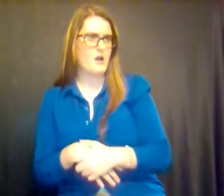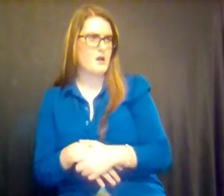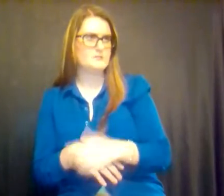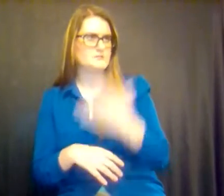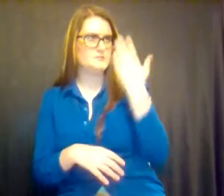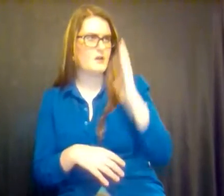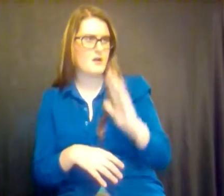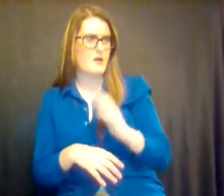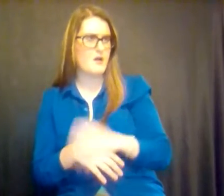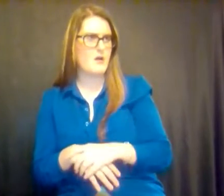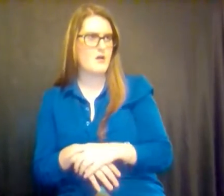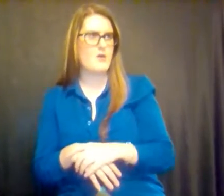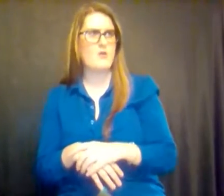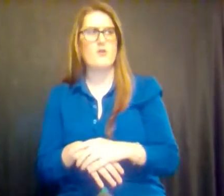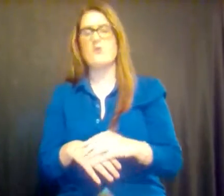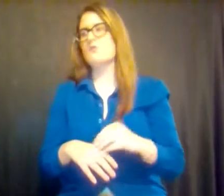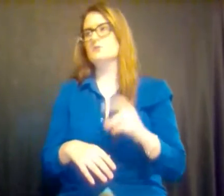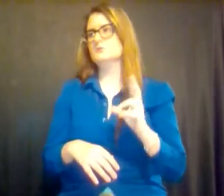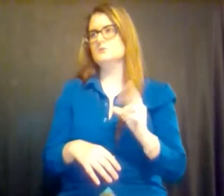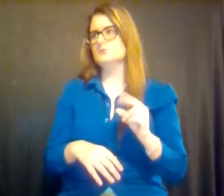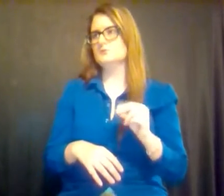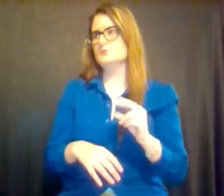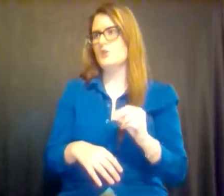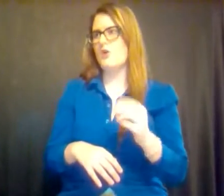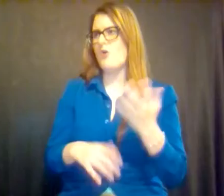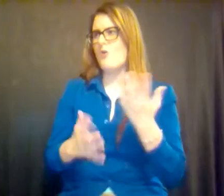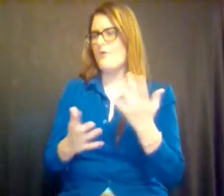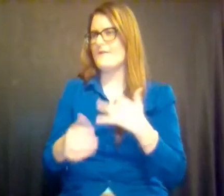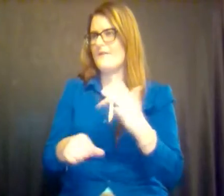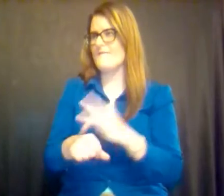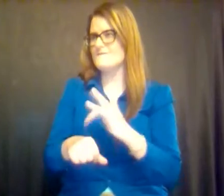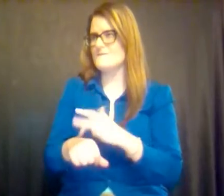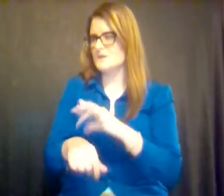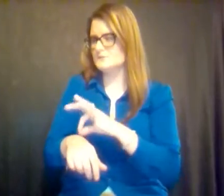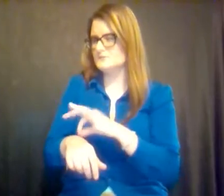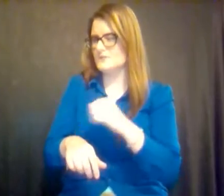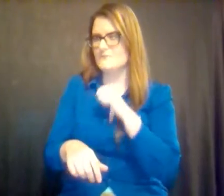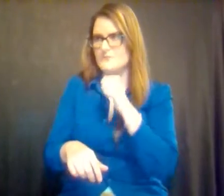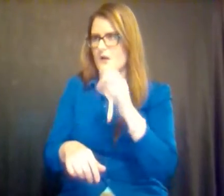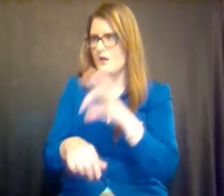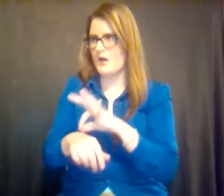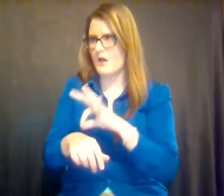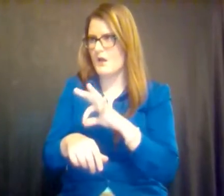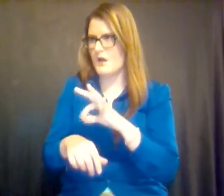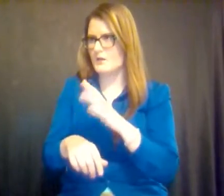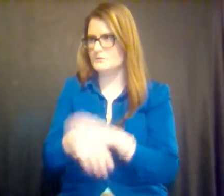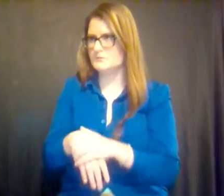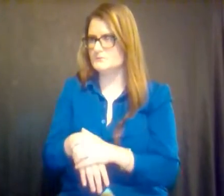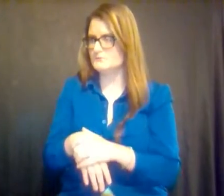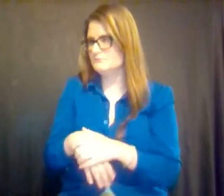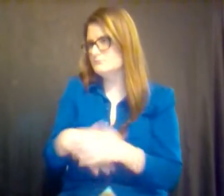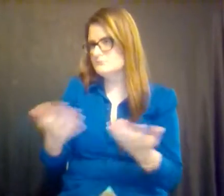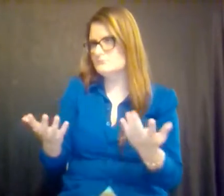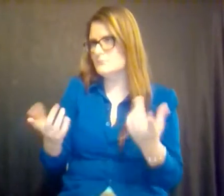He'll feel that I'm not all hairy like my brother, and then he'll know that I'm not Esau. Now that was a problem. Rebecca thought for a